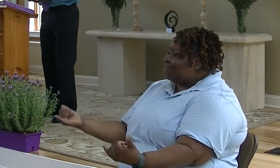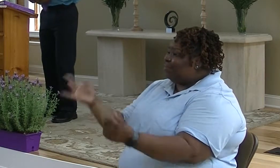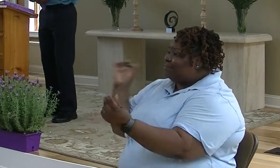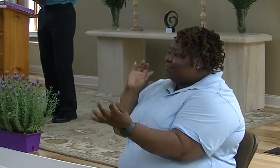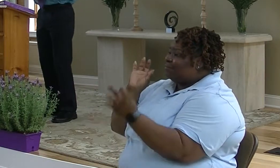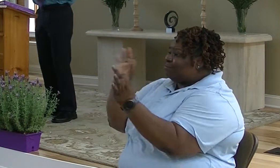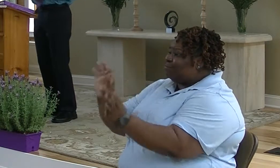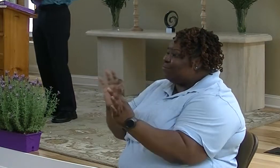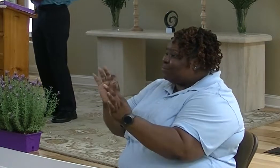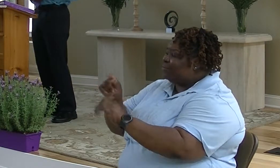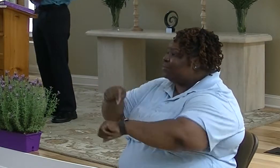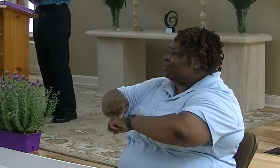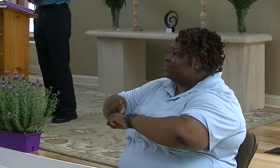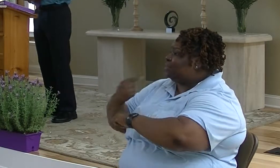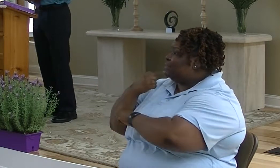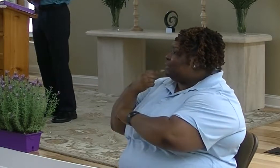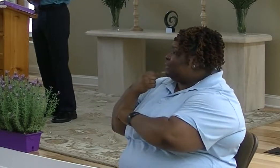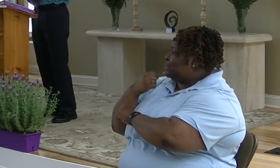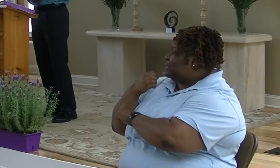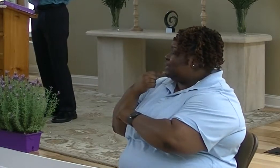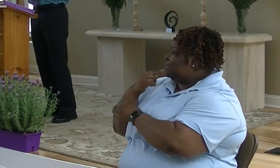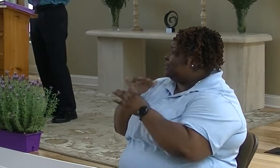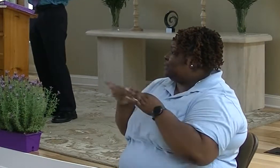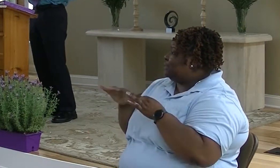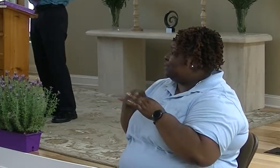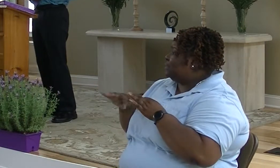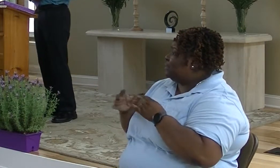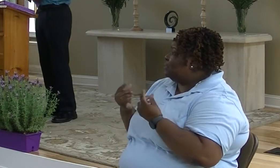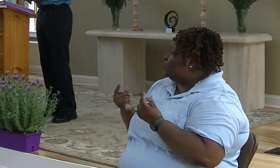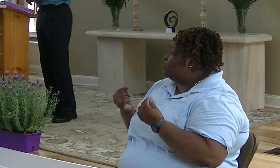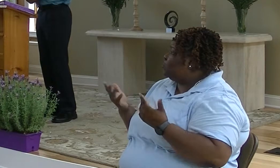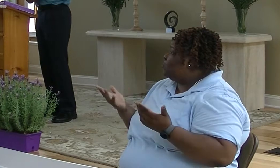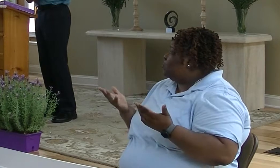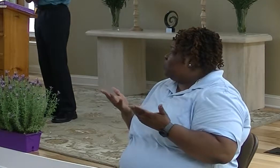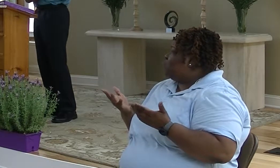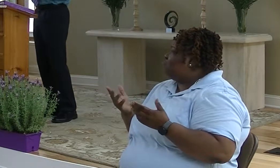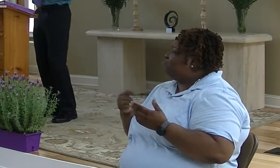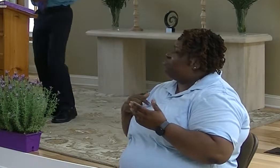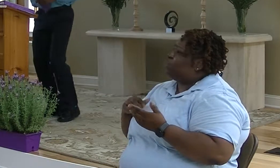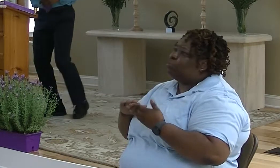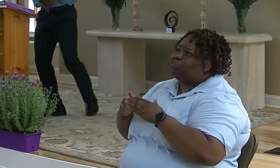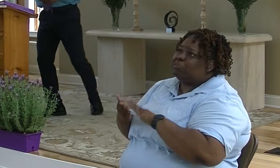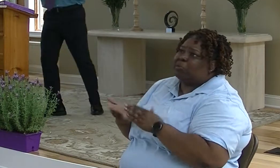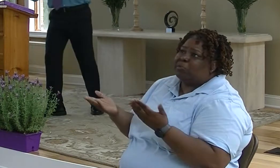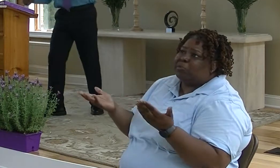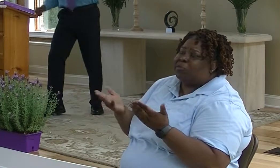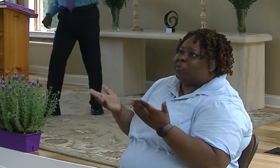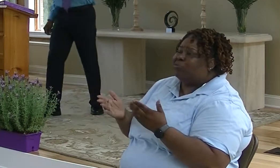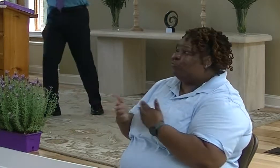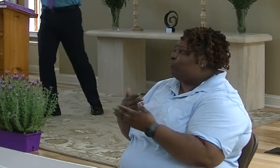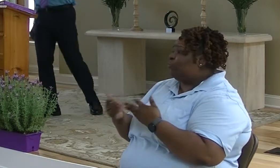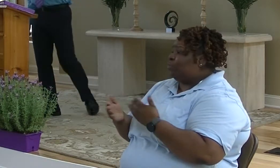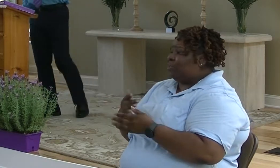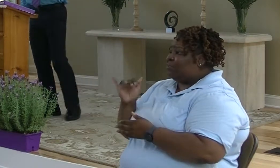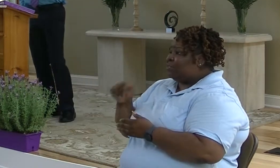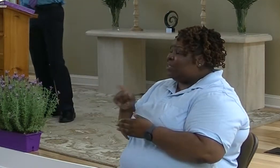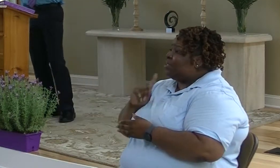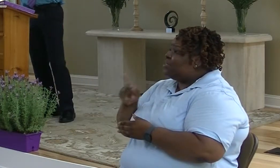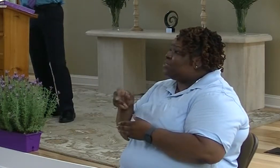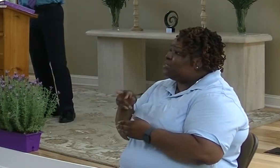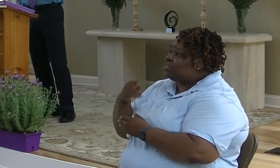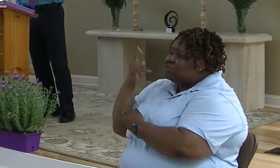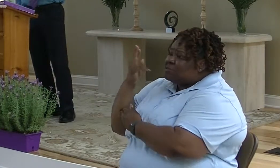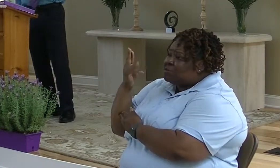time to say, what do I want to be? And whatever that is, realize there's